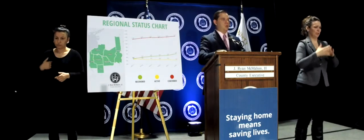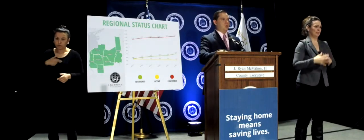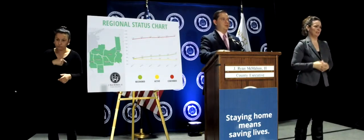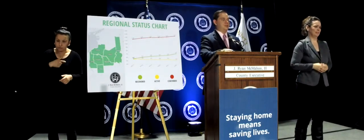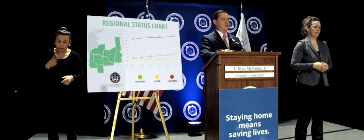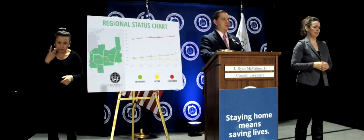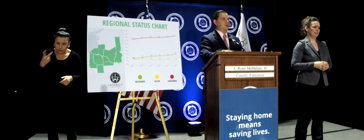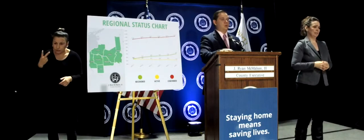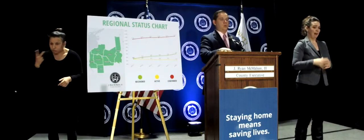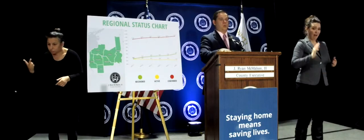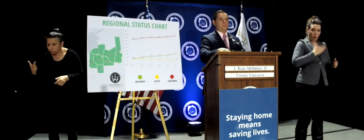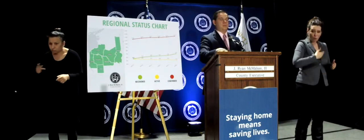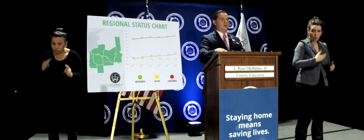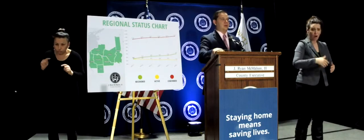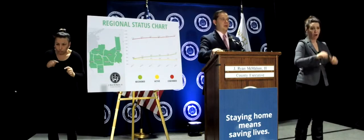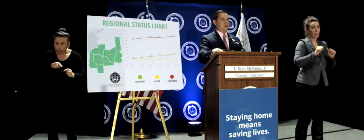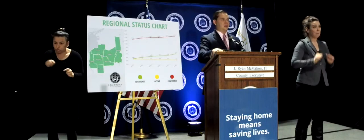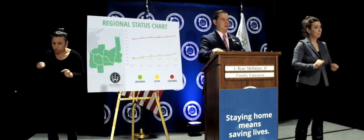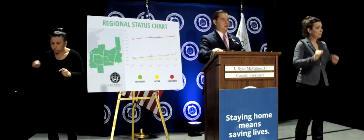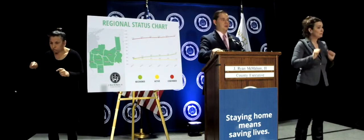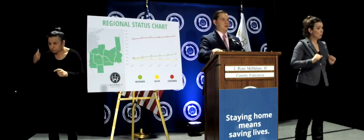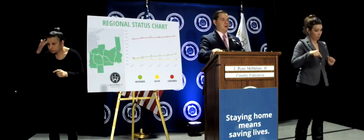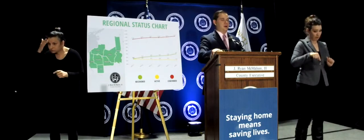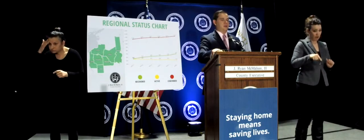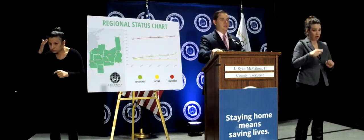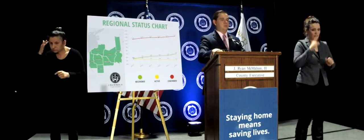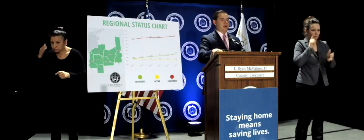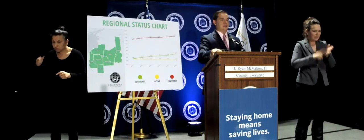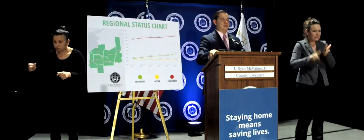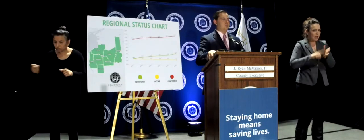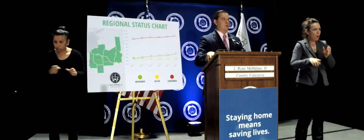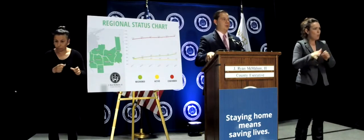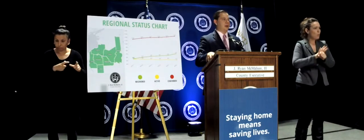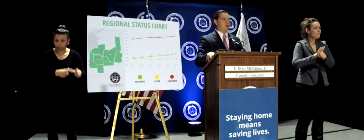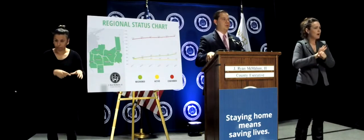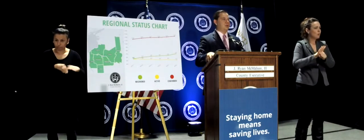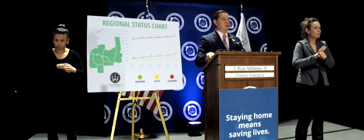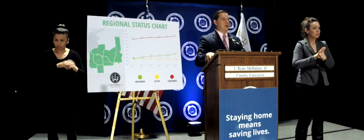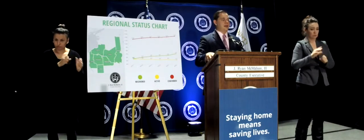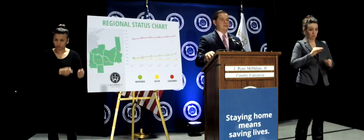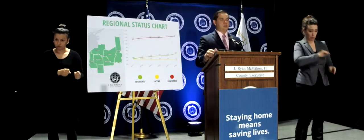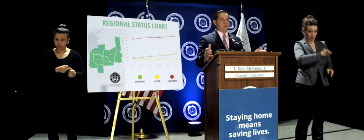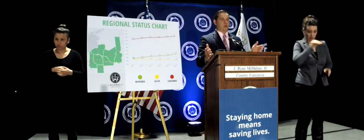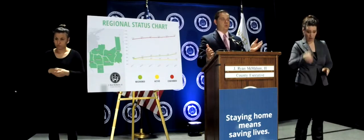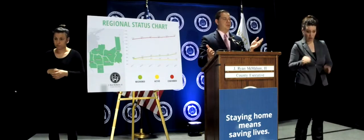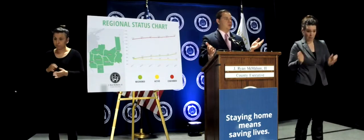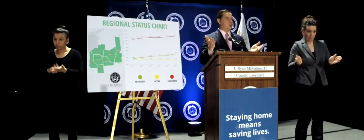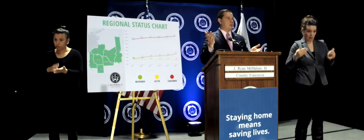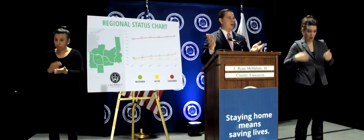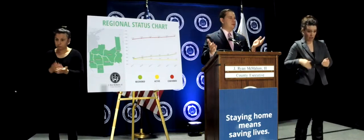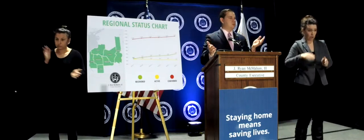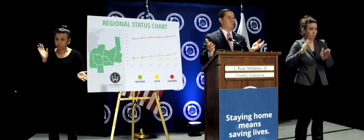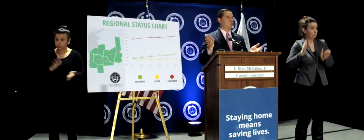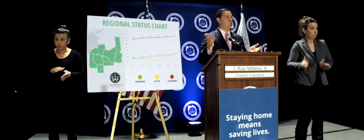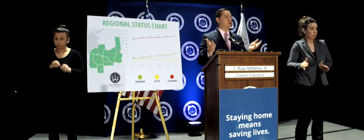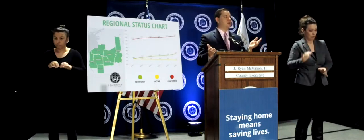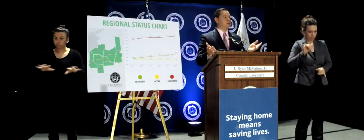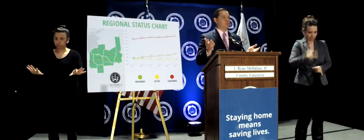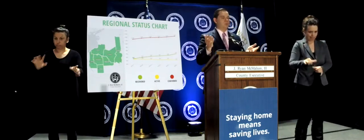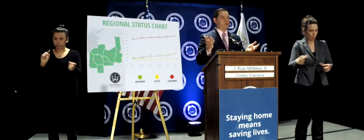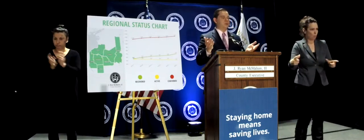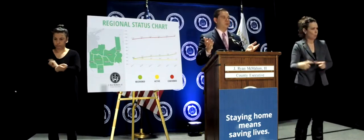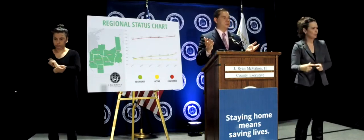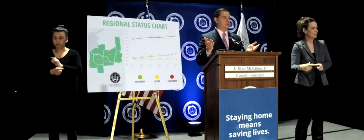there and quarantine it, where we're mitigating the impacts on public health, at some point we need to rebalance